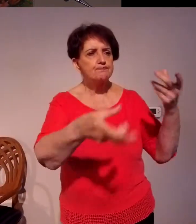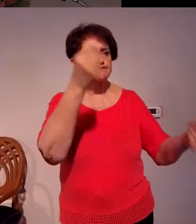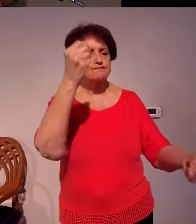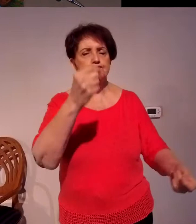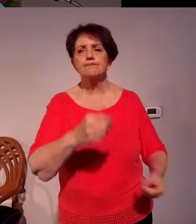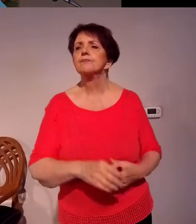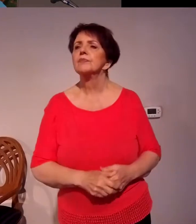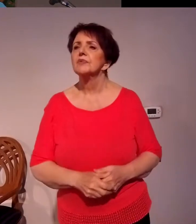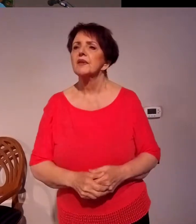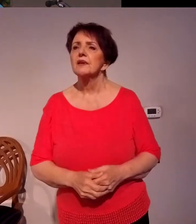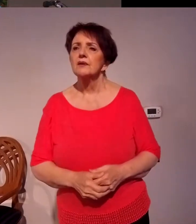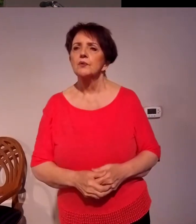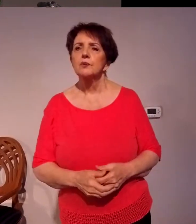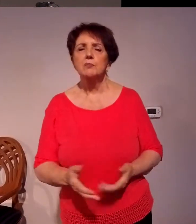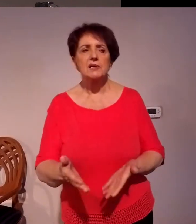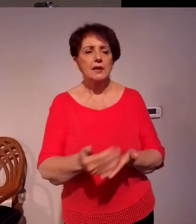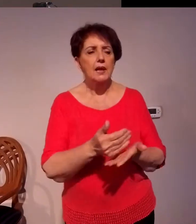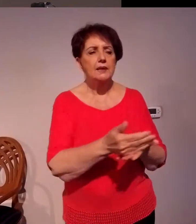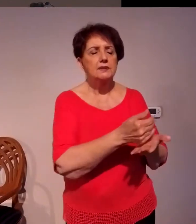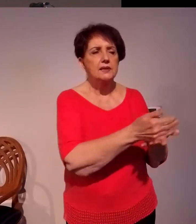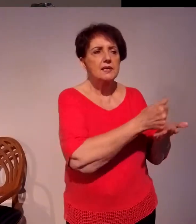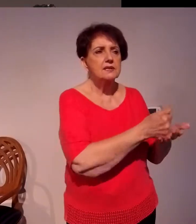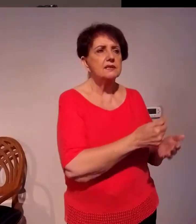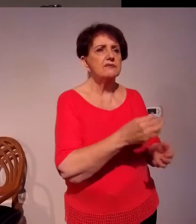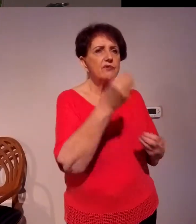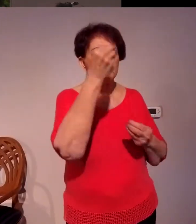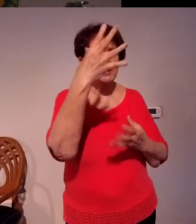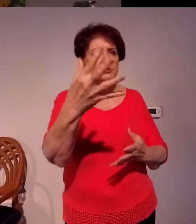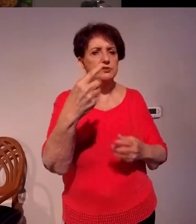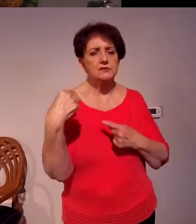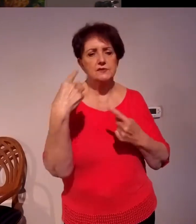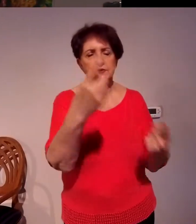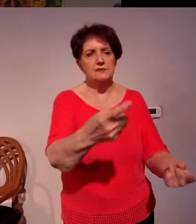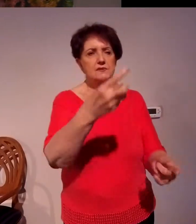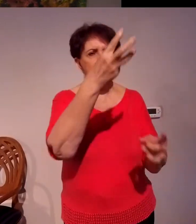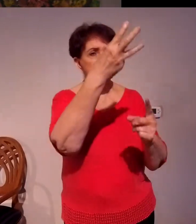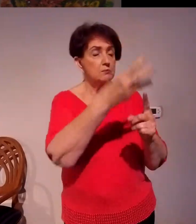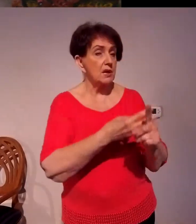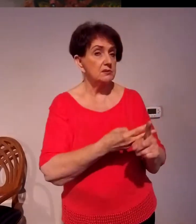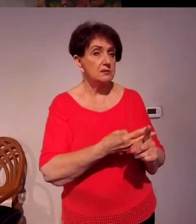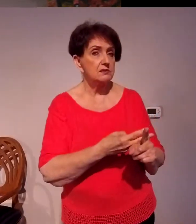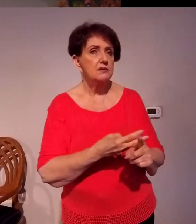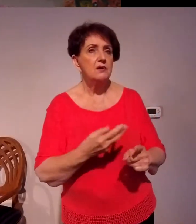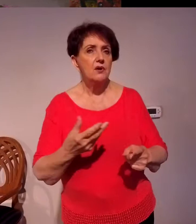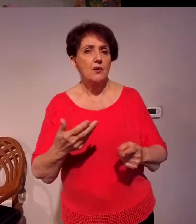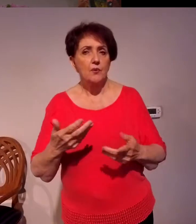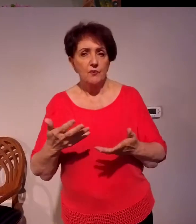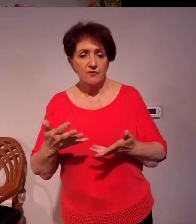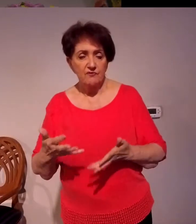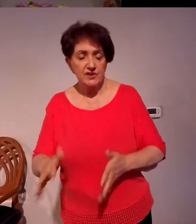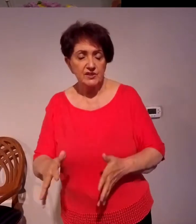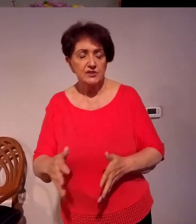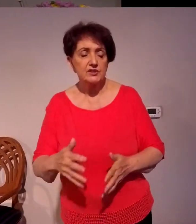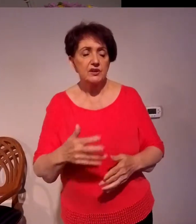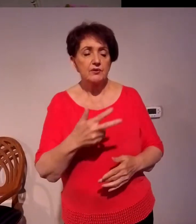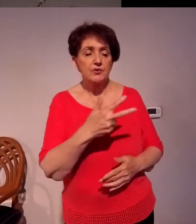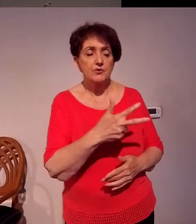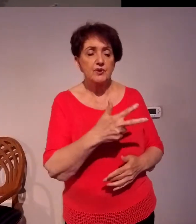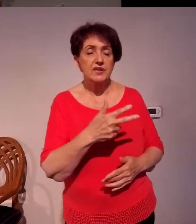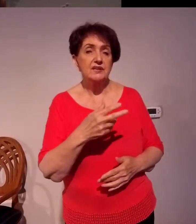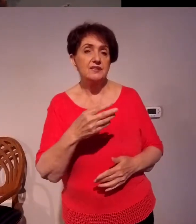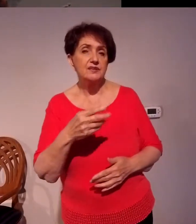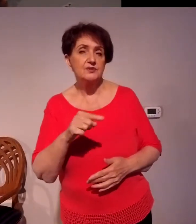been collecting information now for the last 6 months. As you know, we had our 3 to 5 year